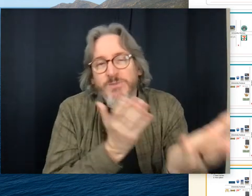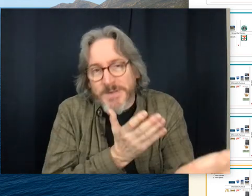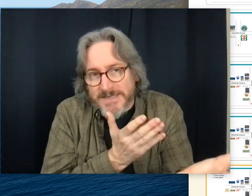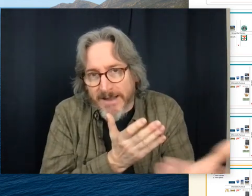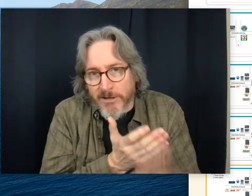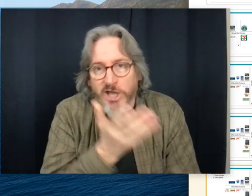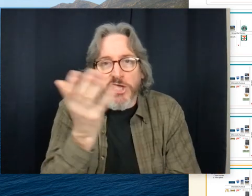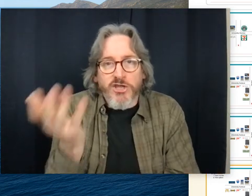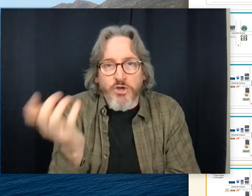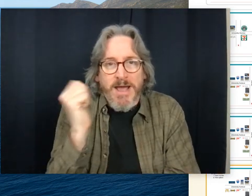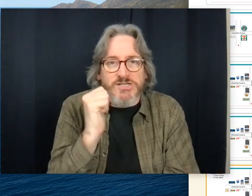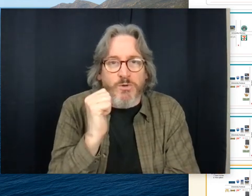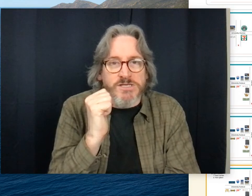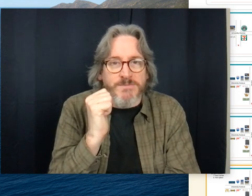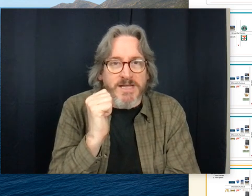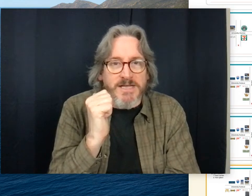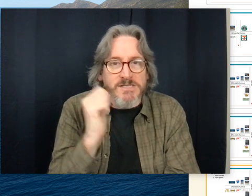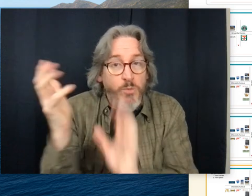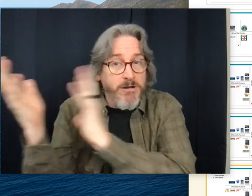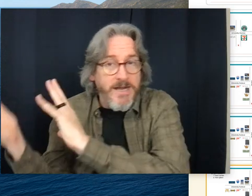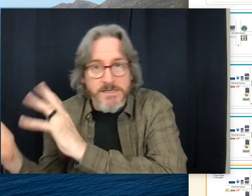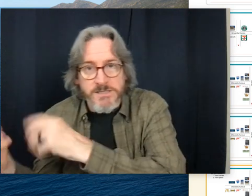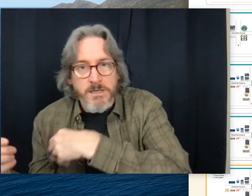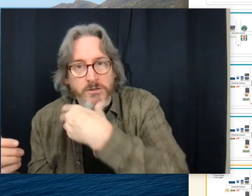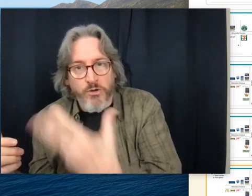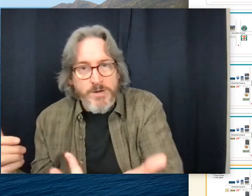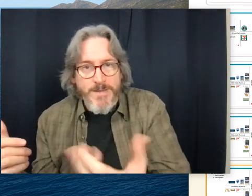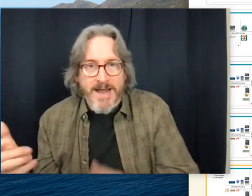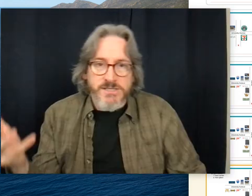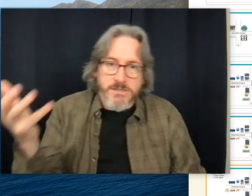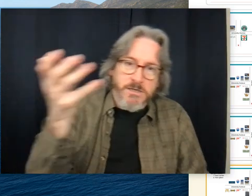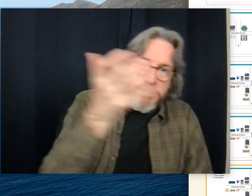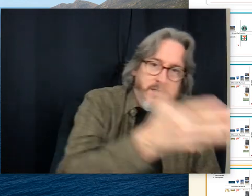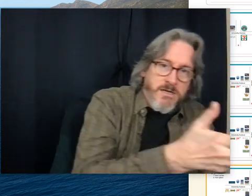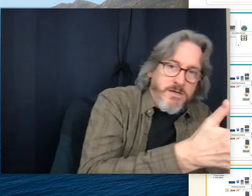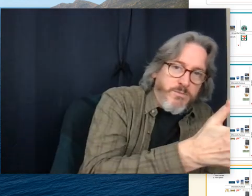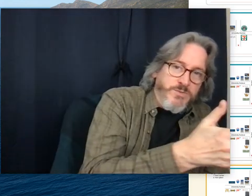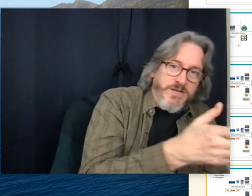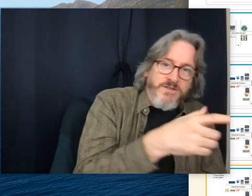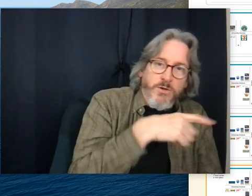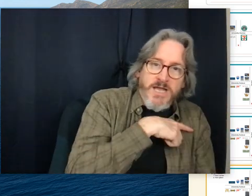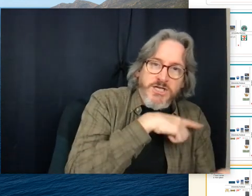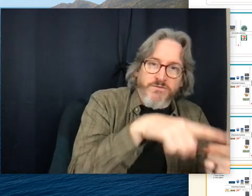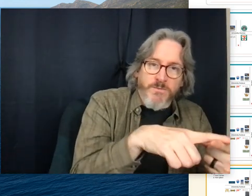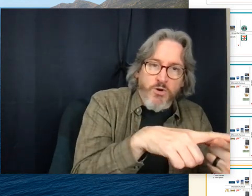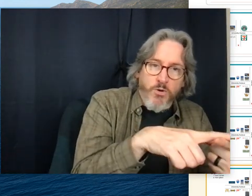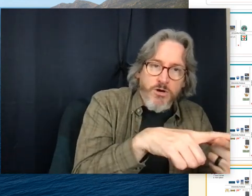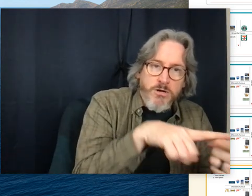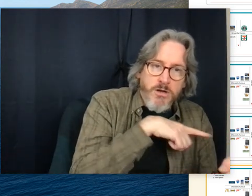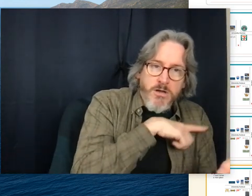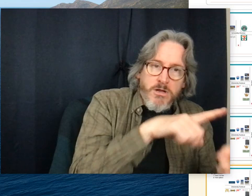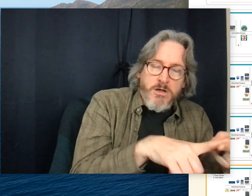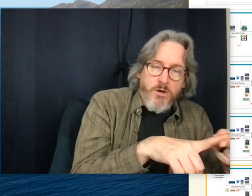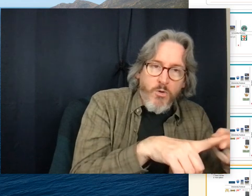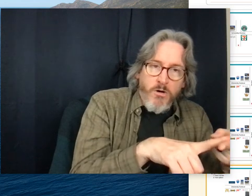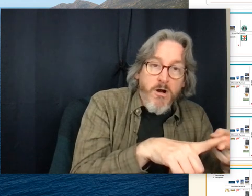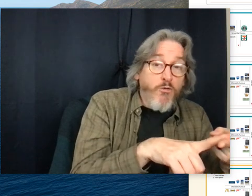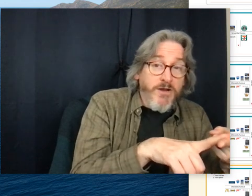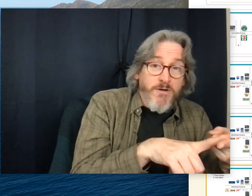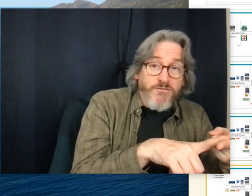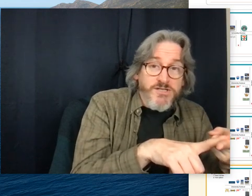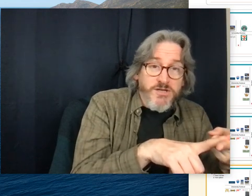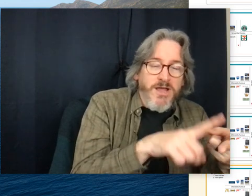this would be the dialogue. You ask where something is. Where is the Remax? person would give the location from the corner